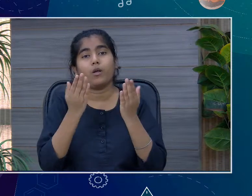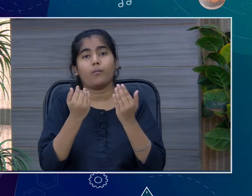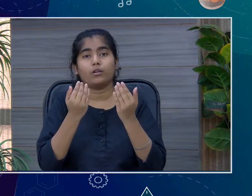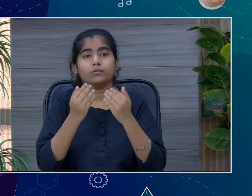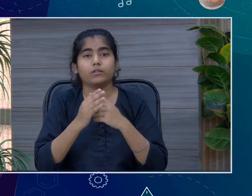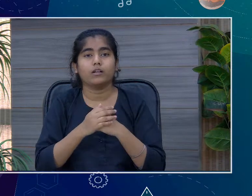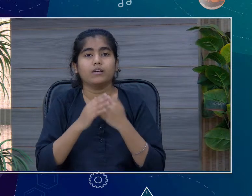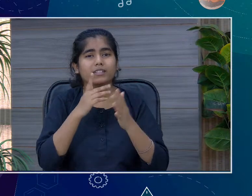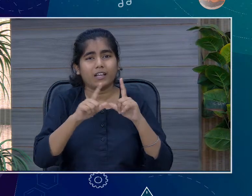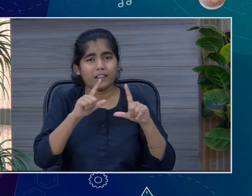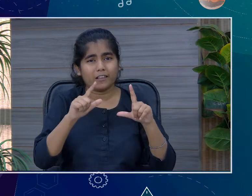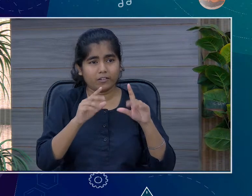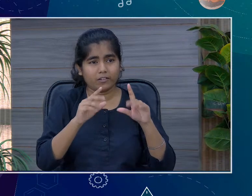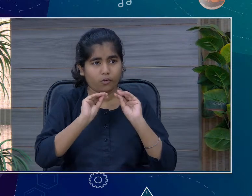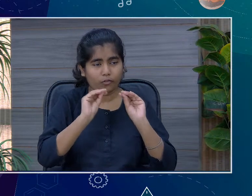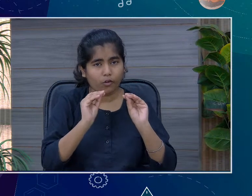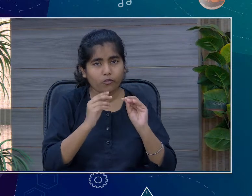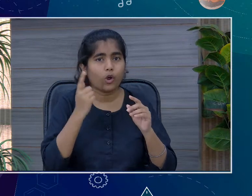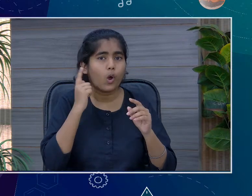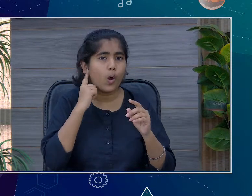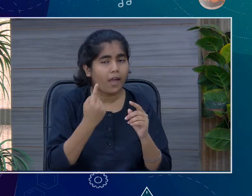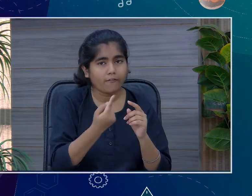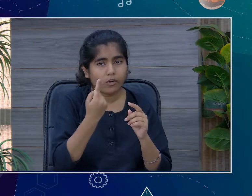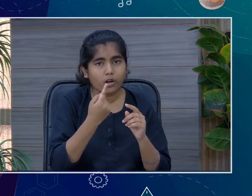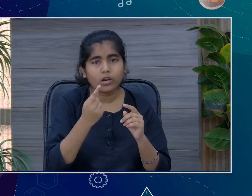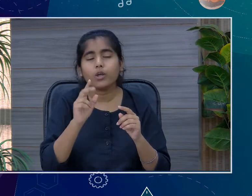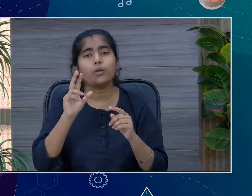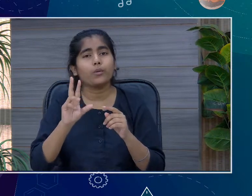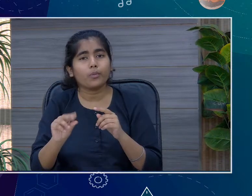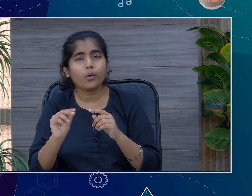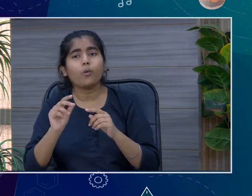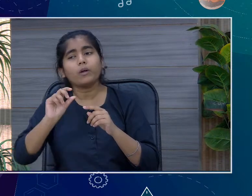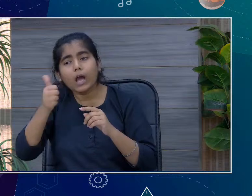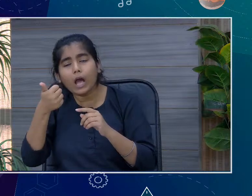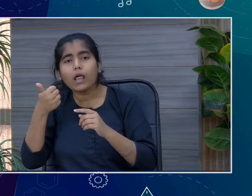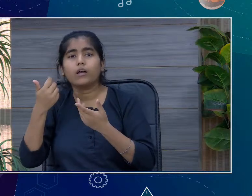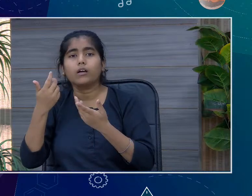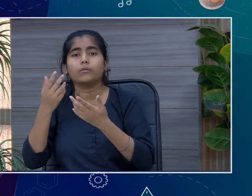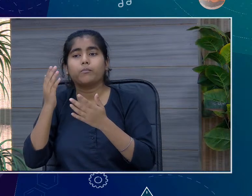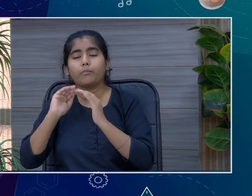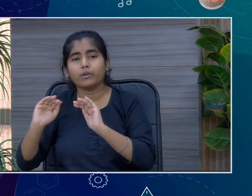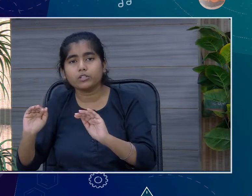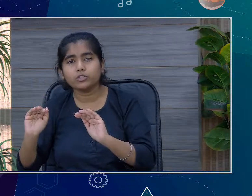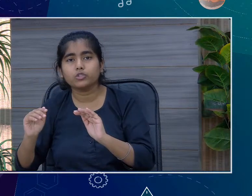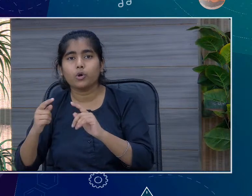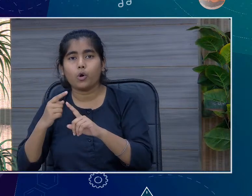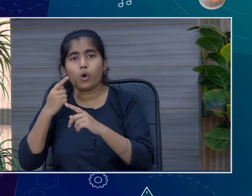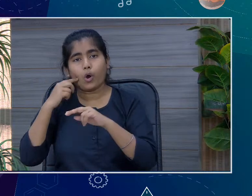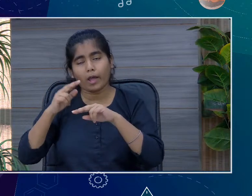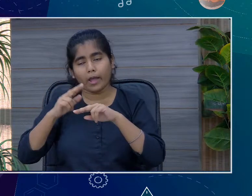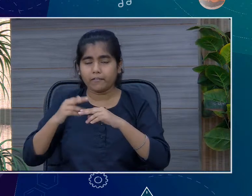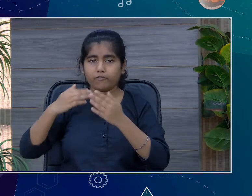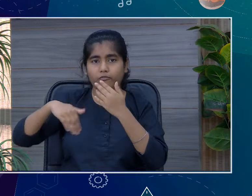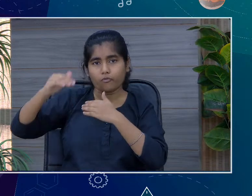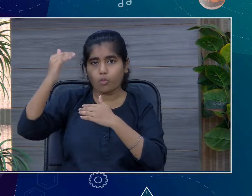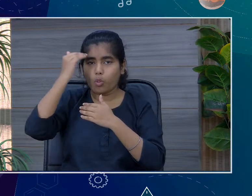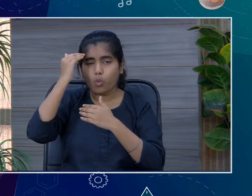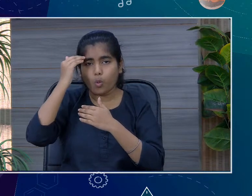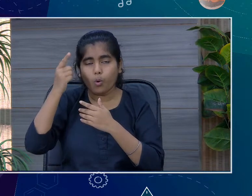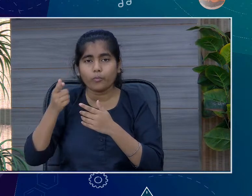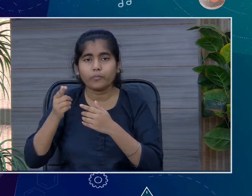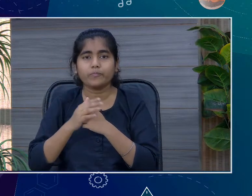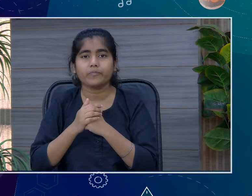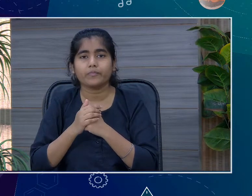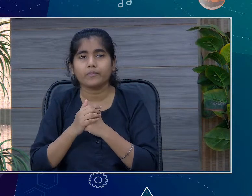not only to the deaf children, but many researchers have proved that even knowing sign language, 2 modes of